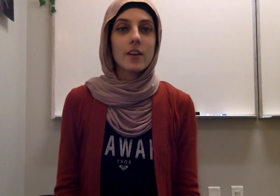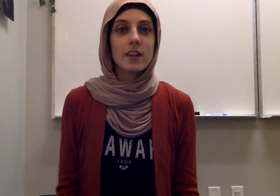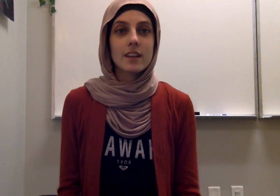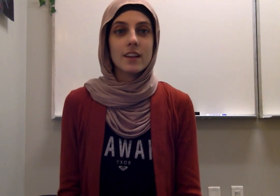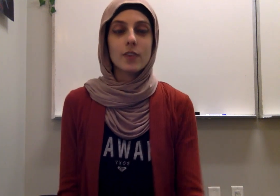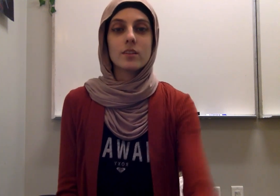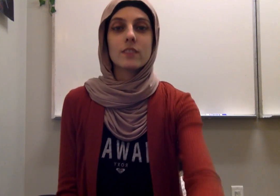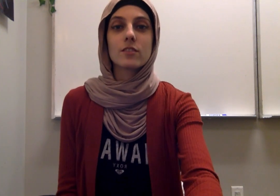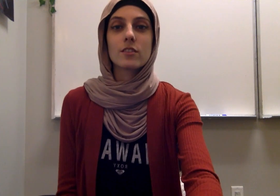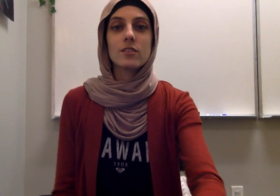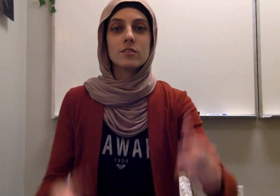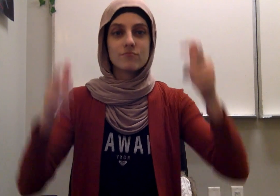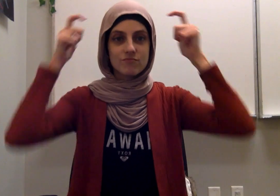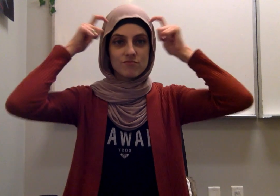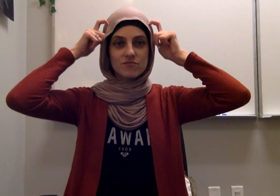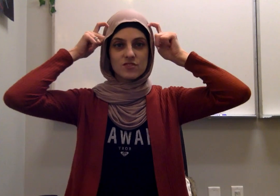Arrogant, egotistical.